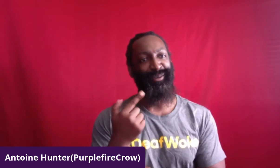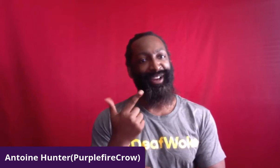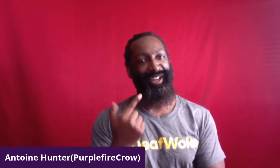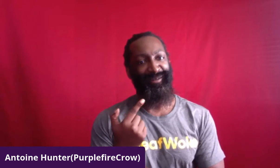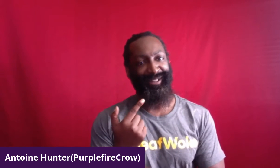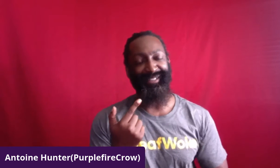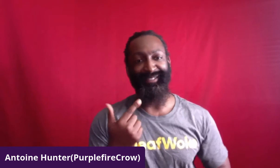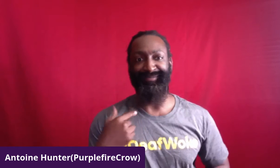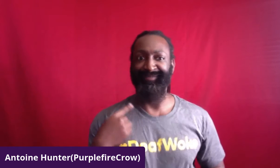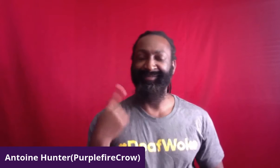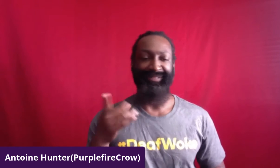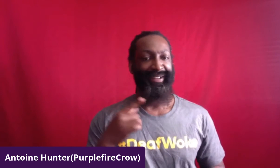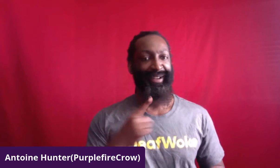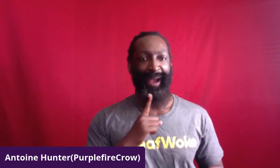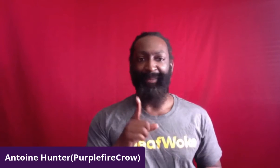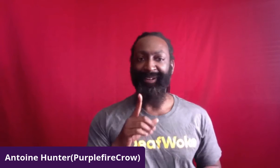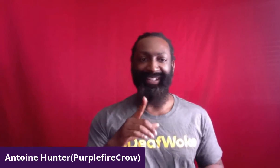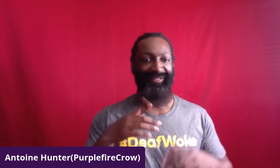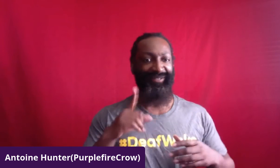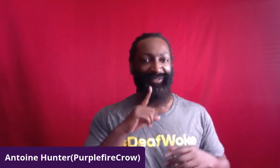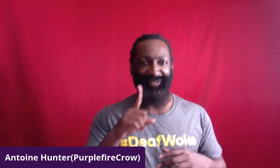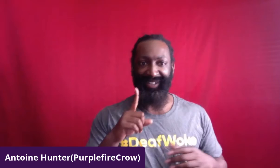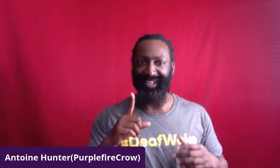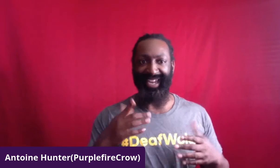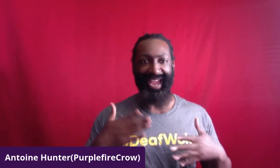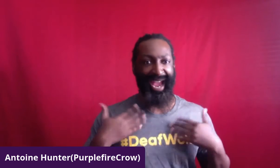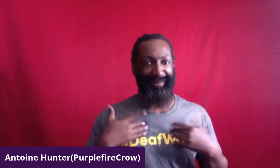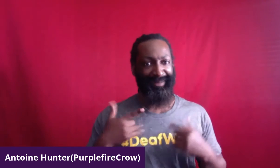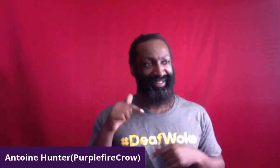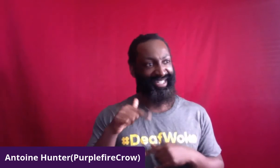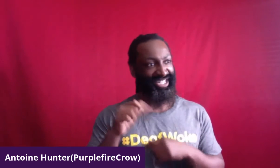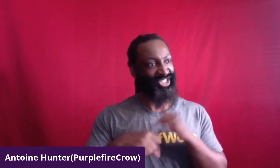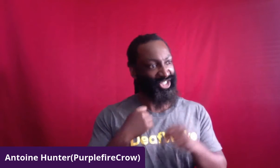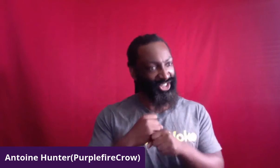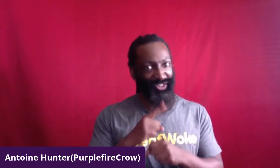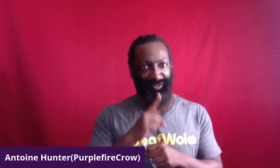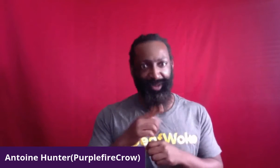Today's March 11th, 2021.